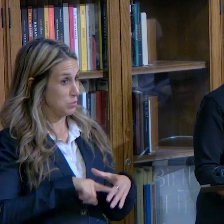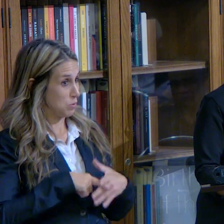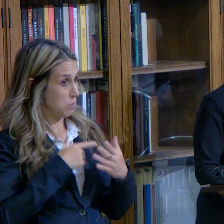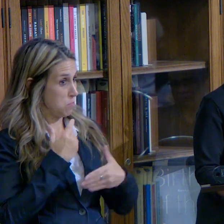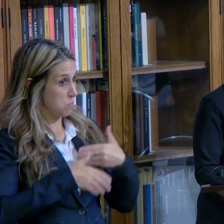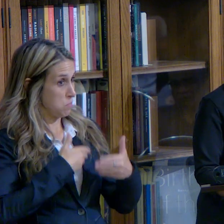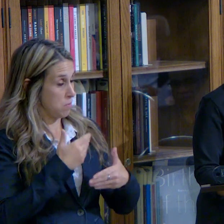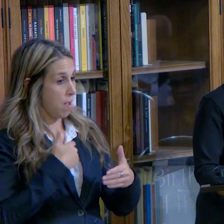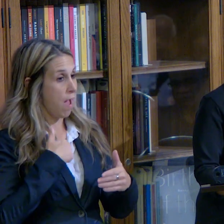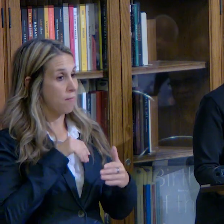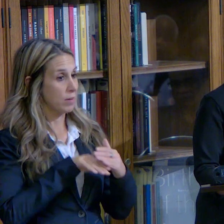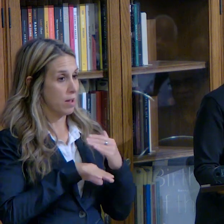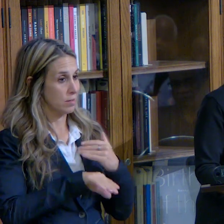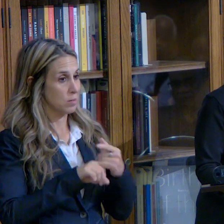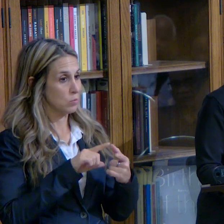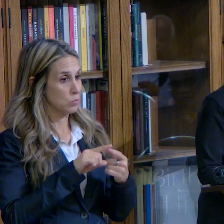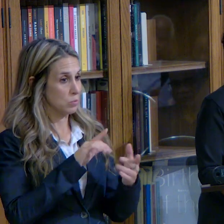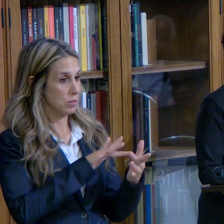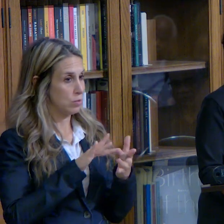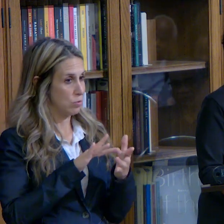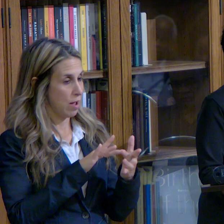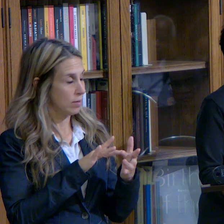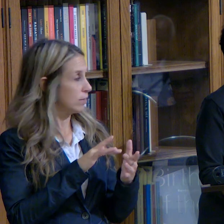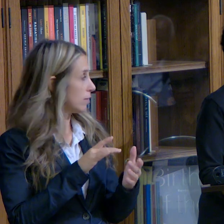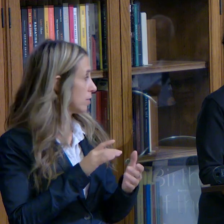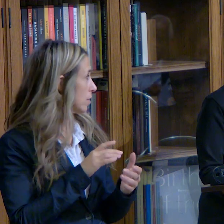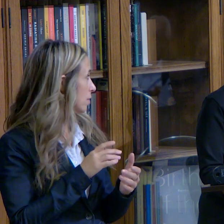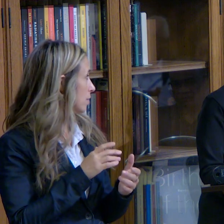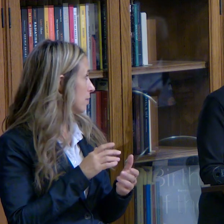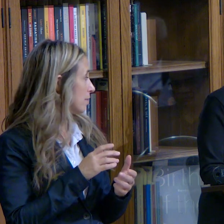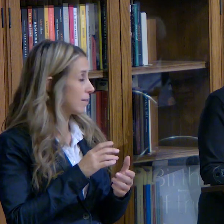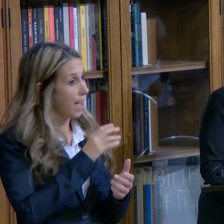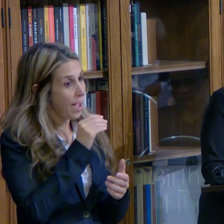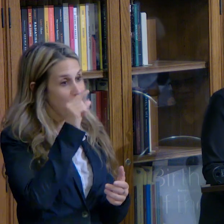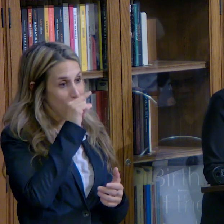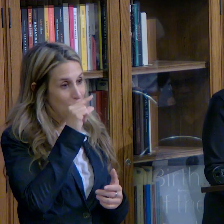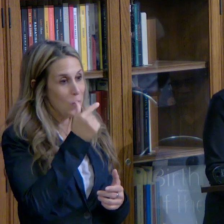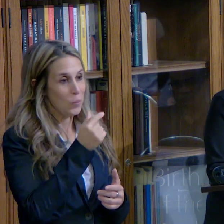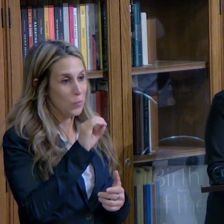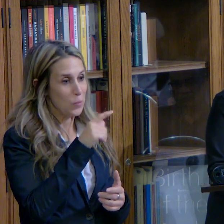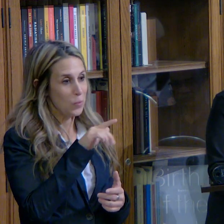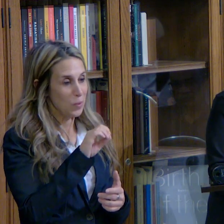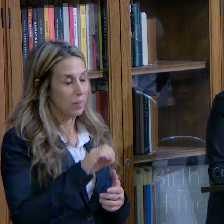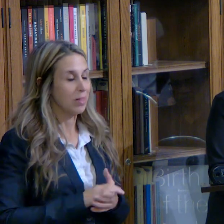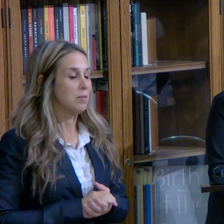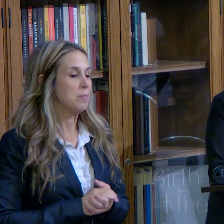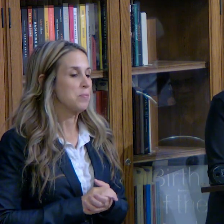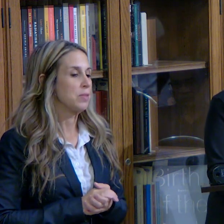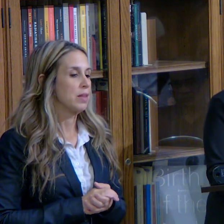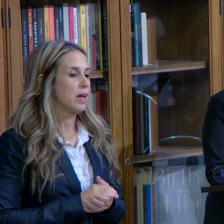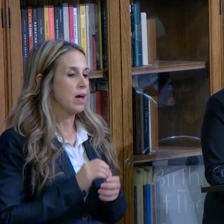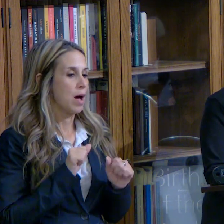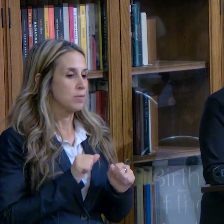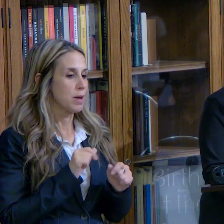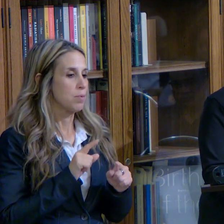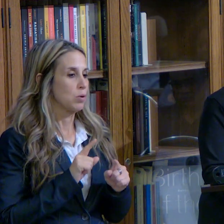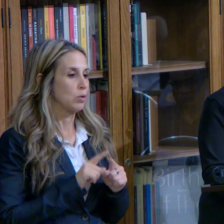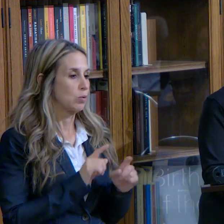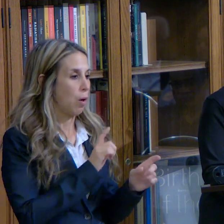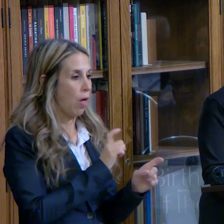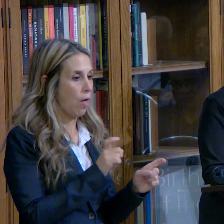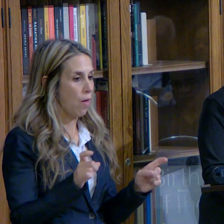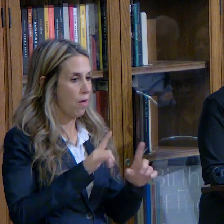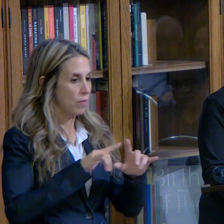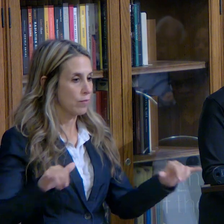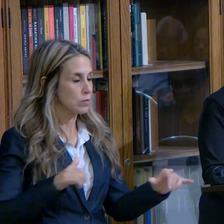having access to the internet and I guess you could say Google I was able to really diversify my assignments